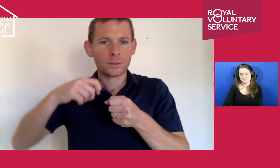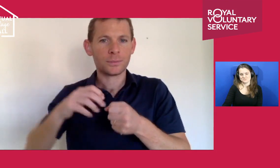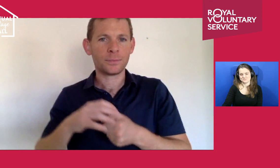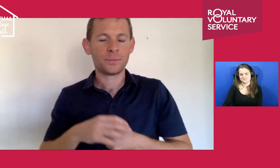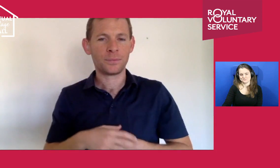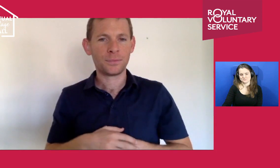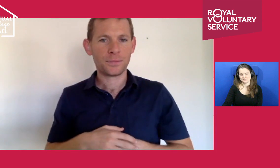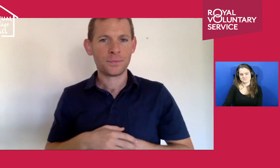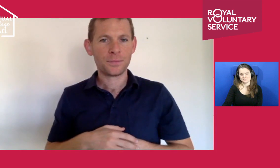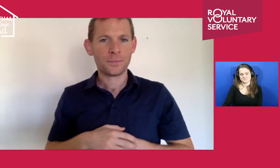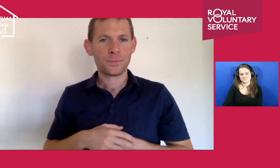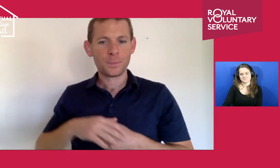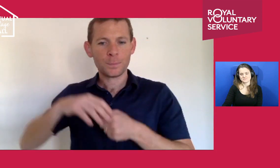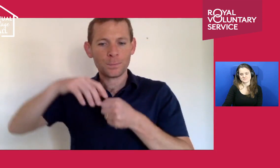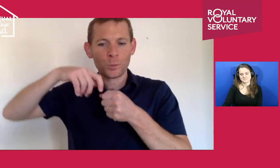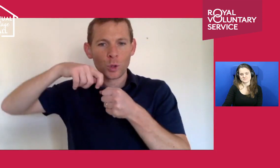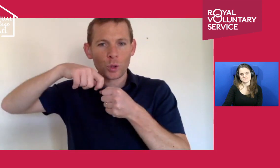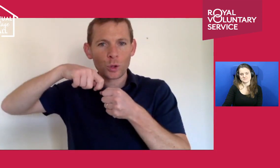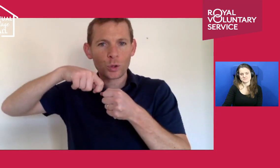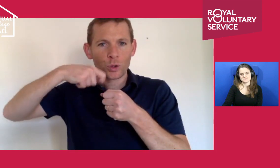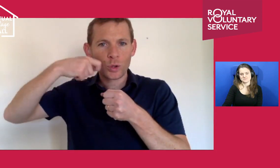Yogurt.